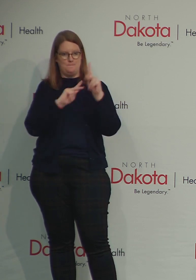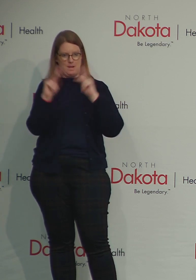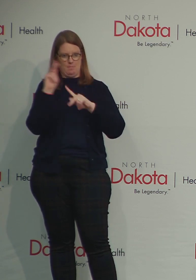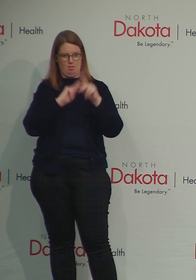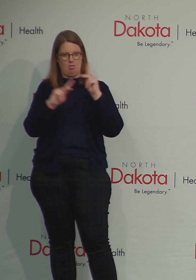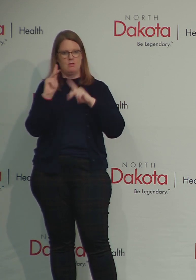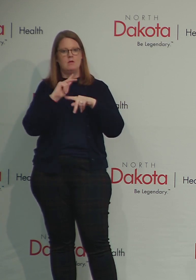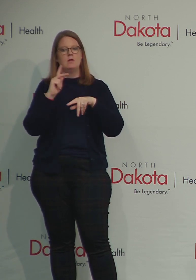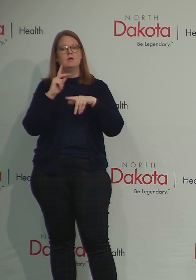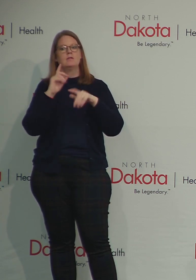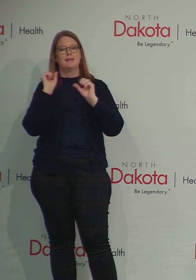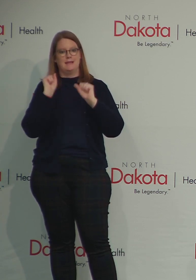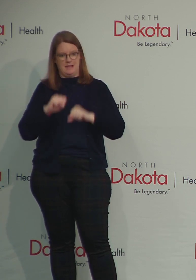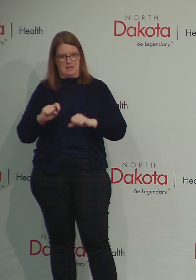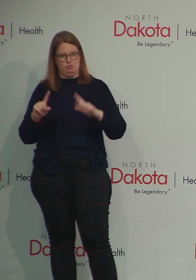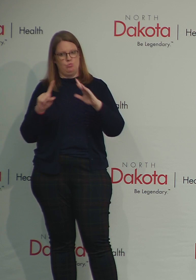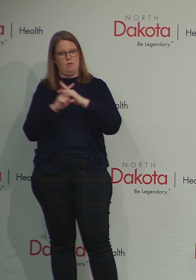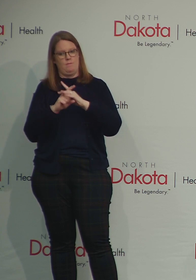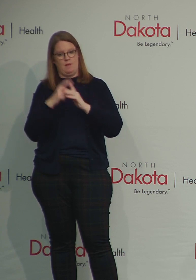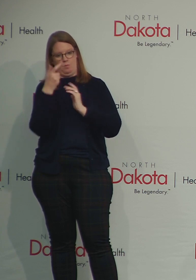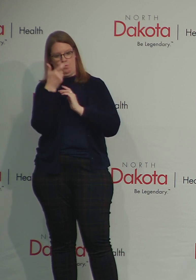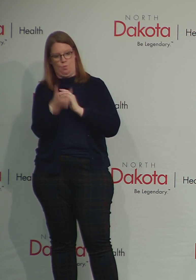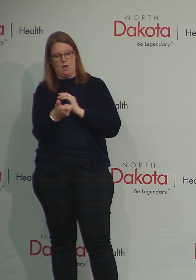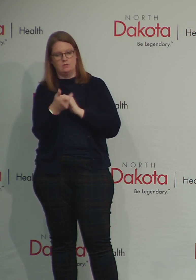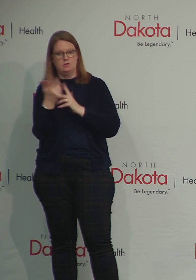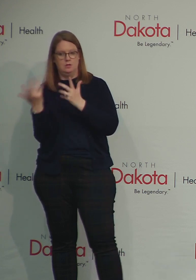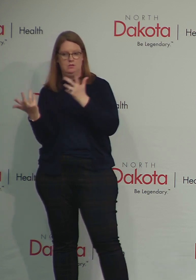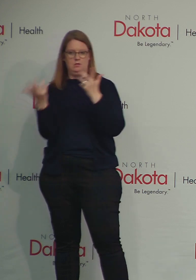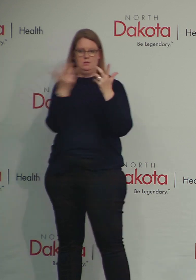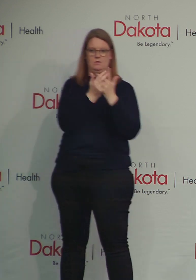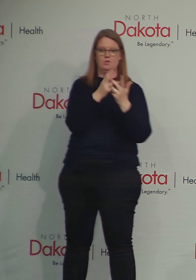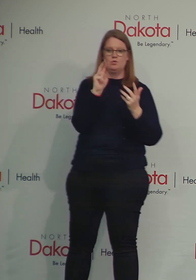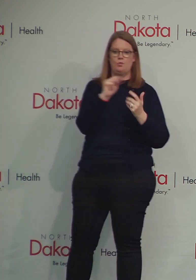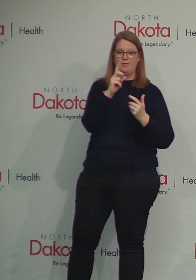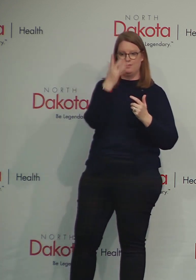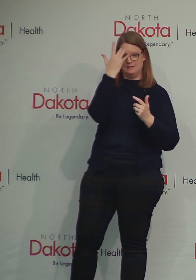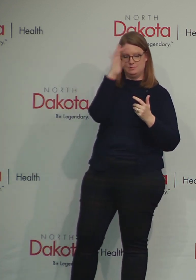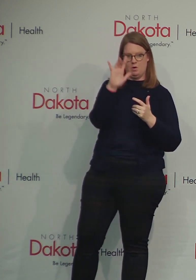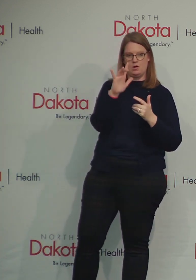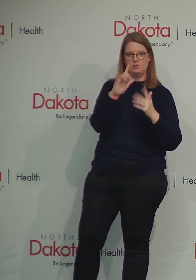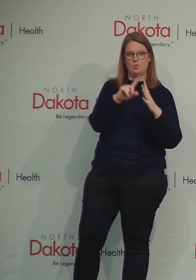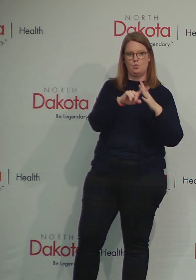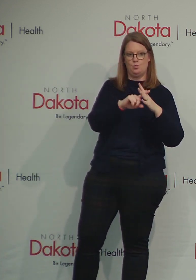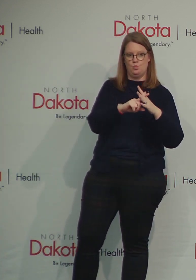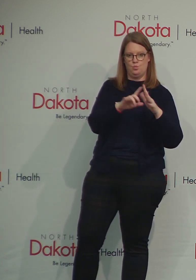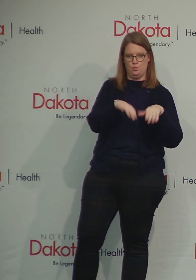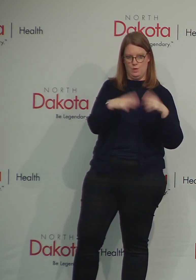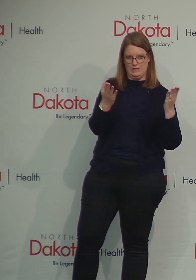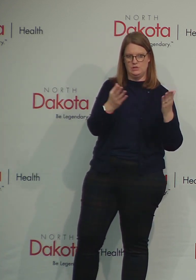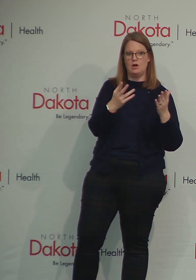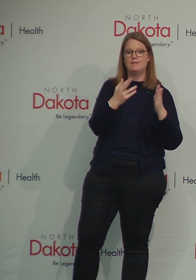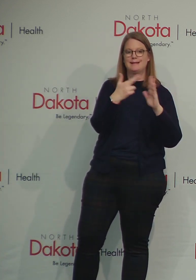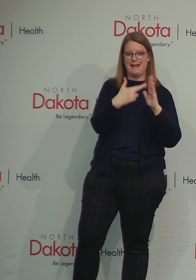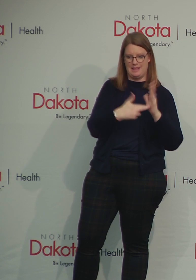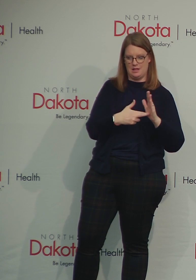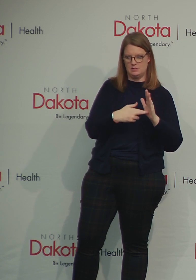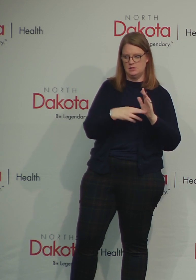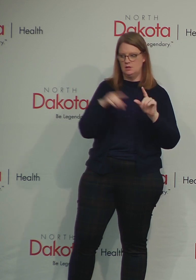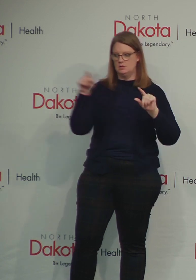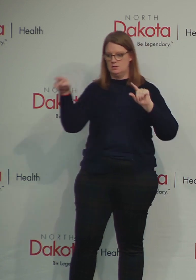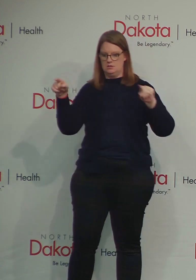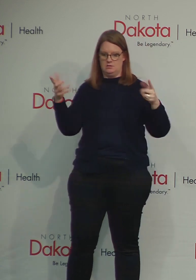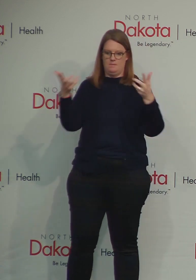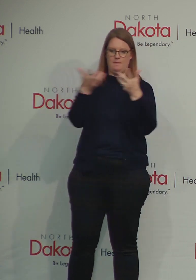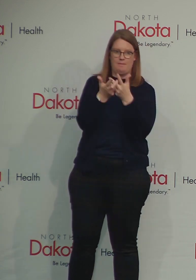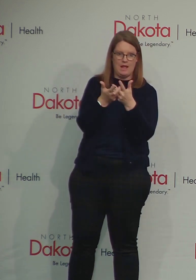line with the North Dakota Smart Restart guidelines, and so they were trying to match up with those so that communities